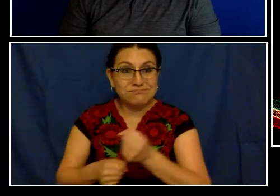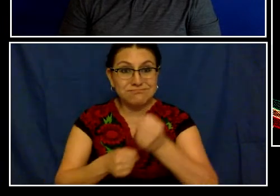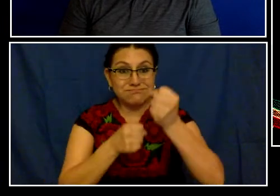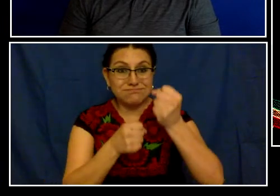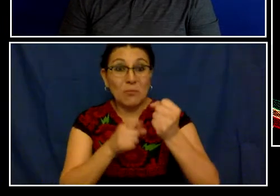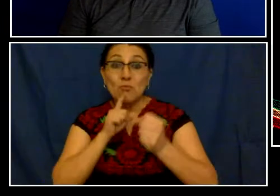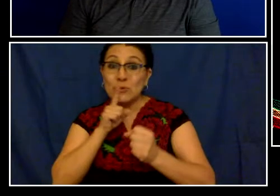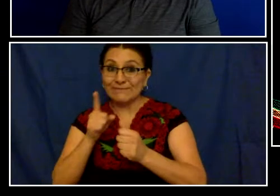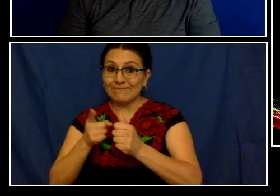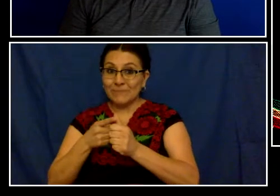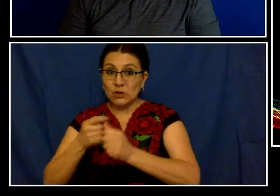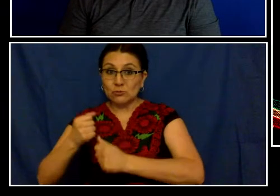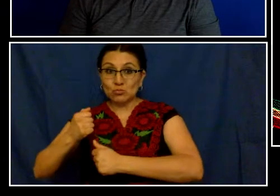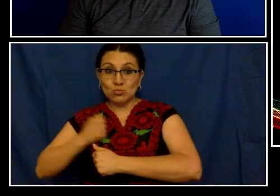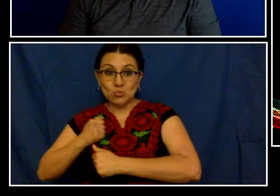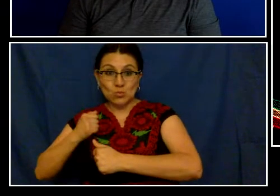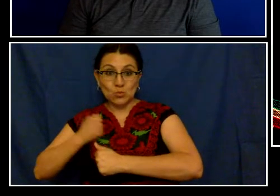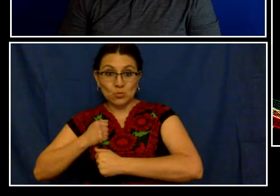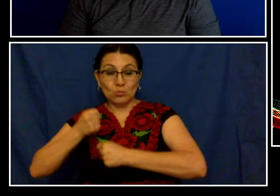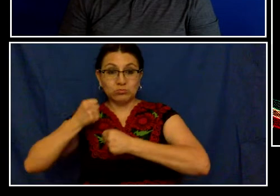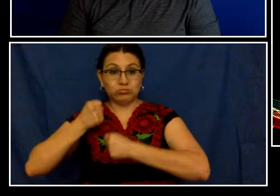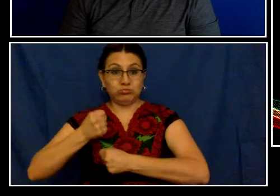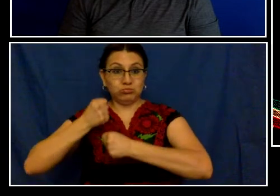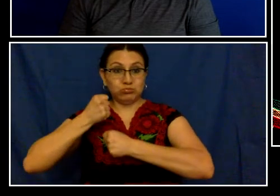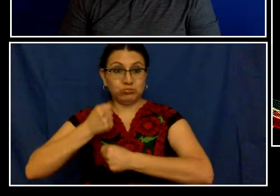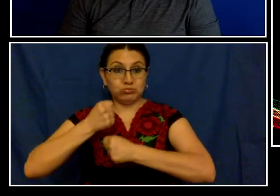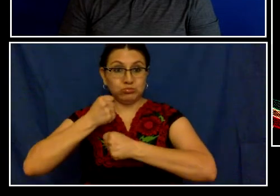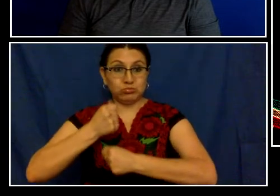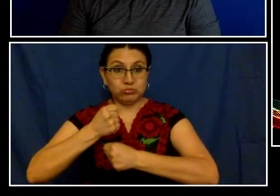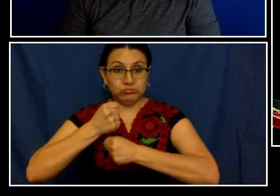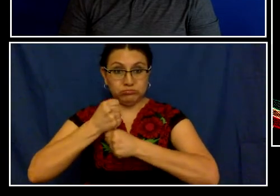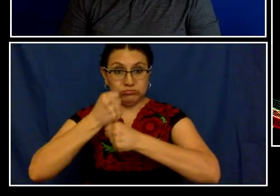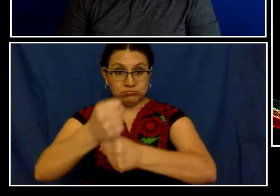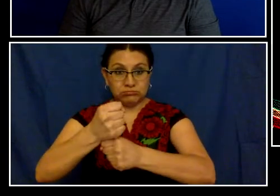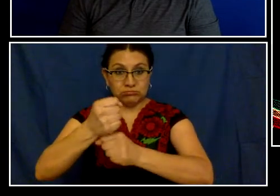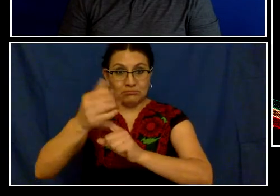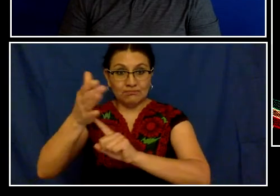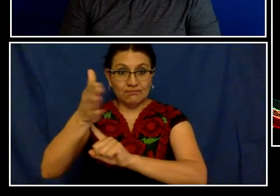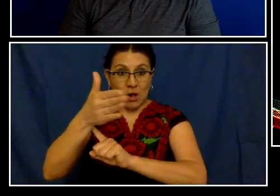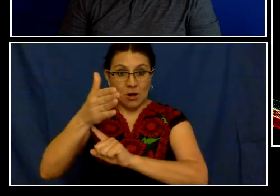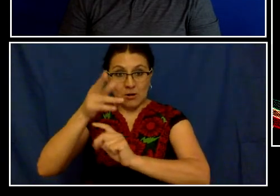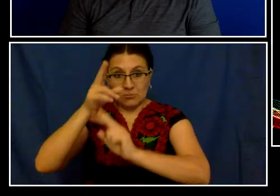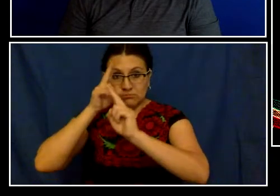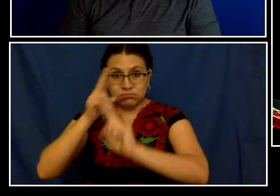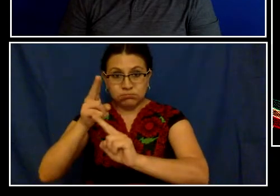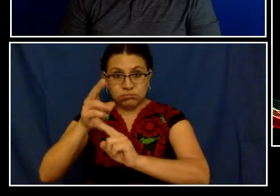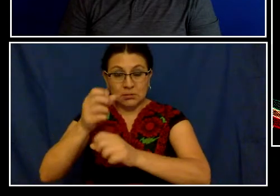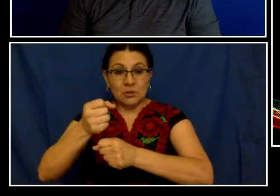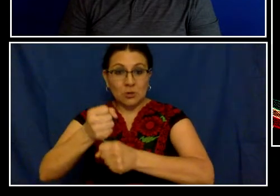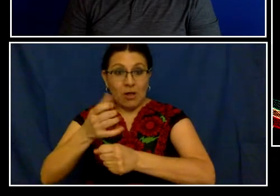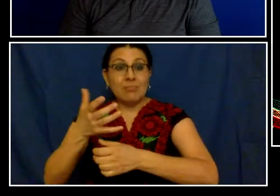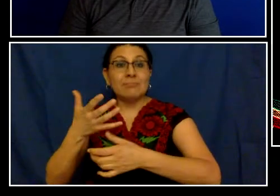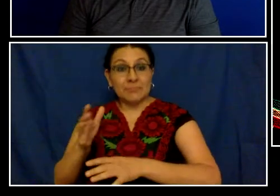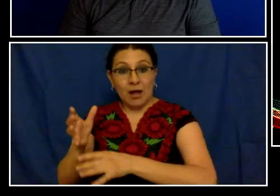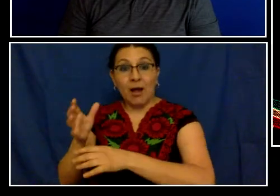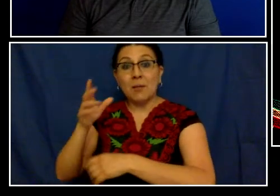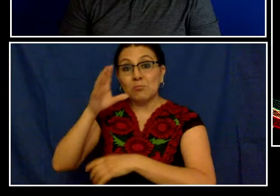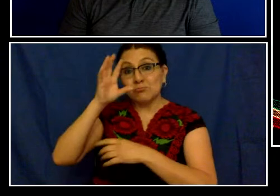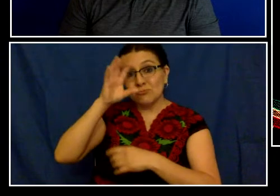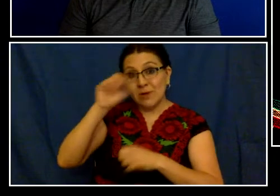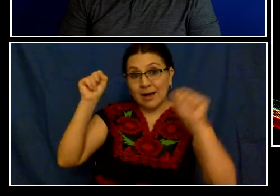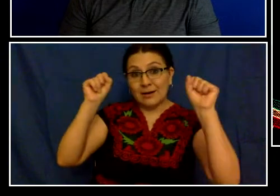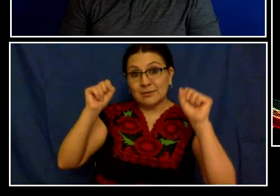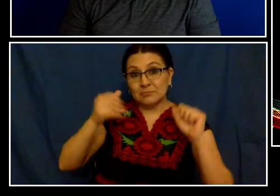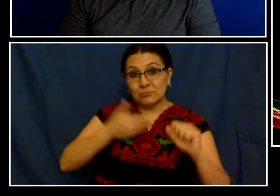would come in with the flag, present the colors. First, there used to be soldiers who would march down with the flags and present the flags,